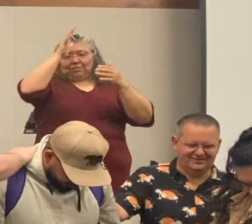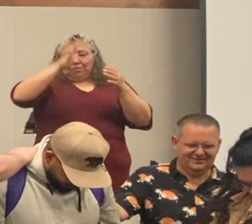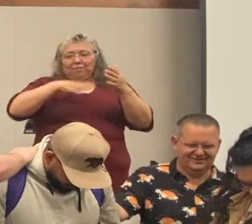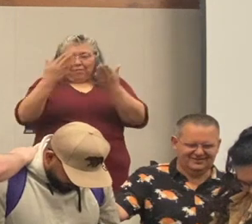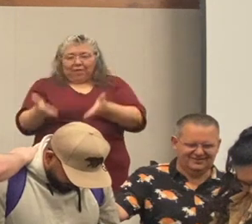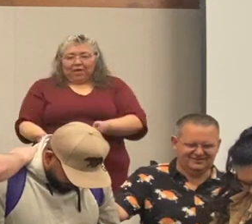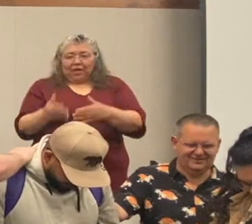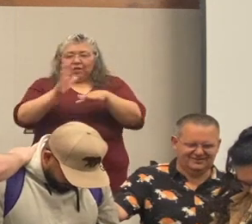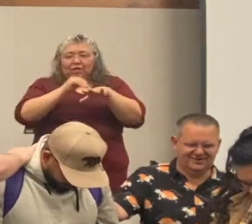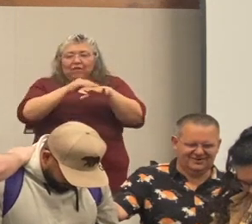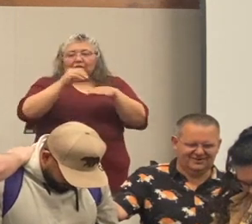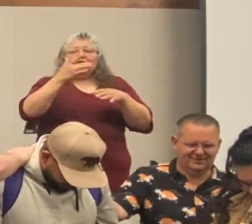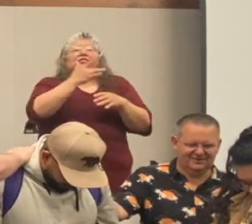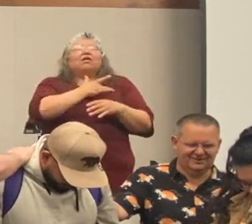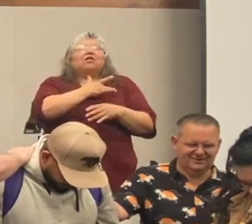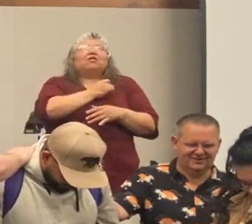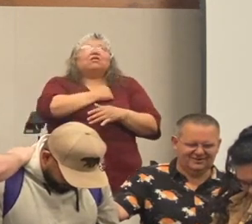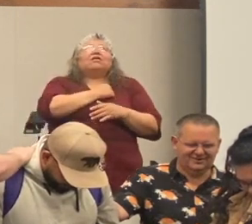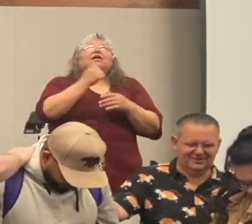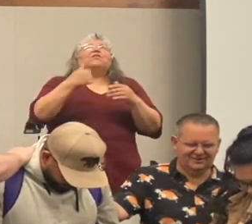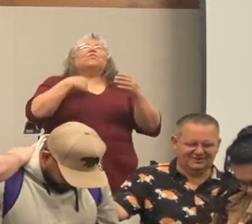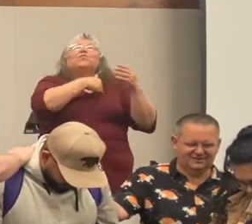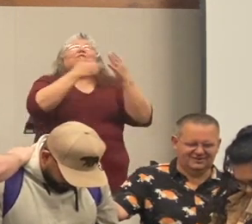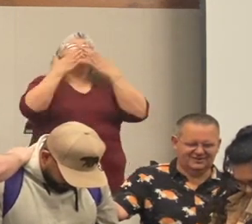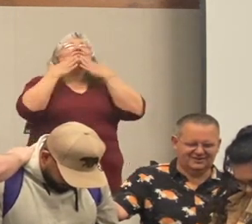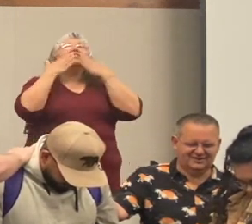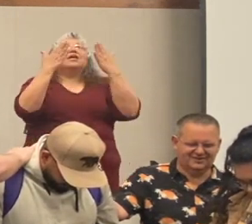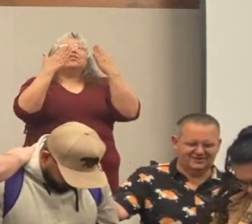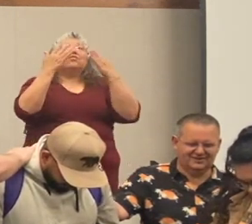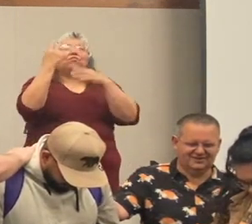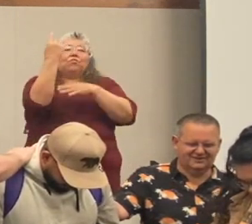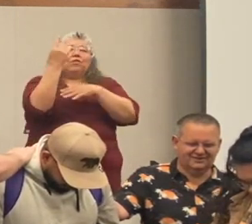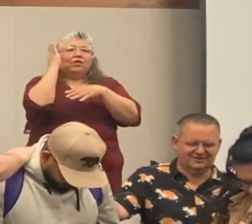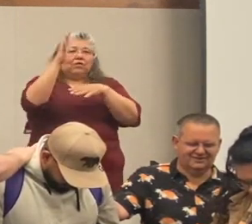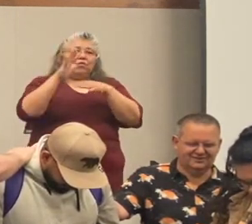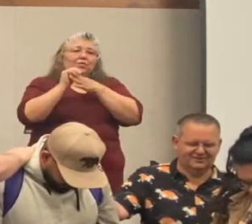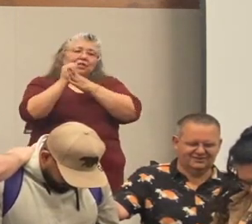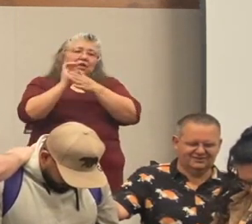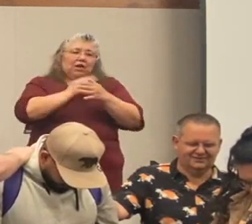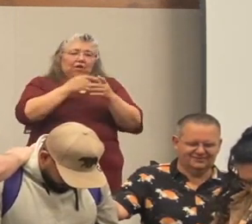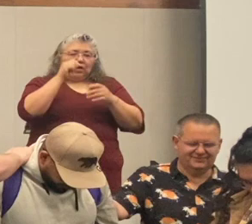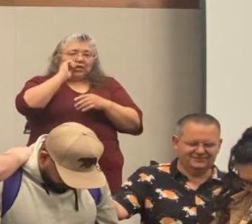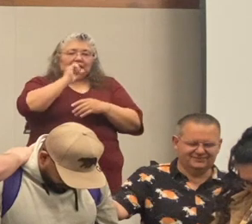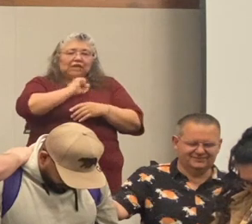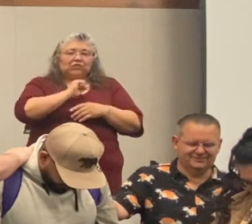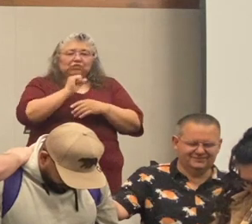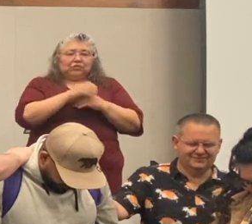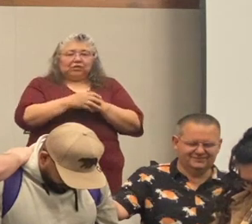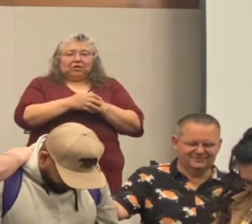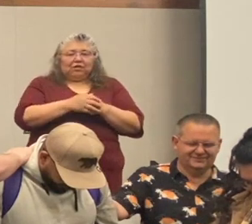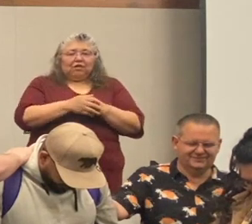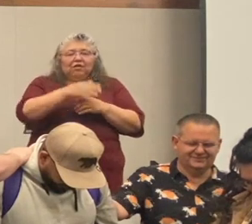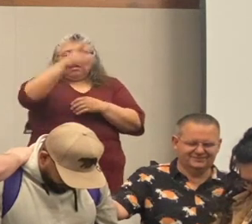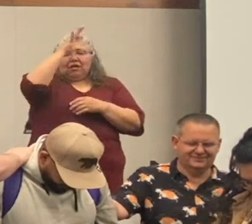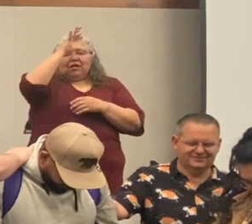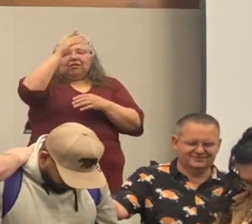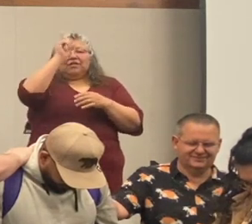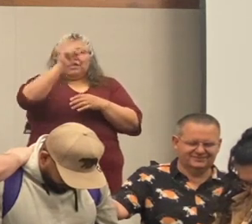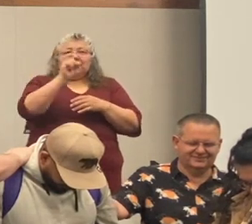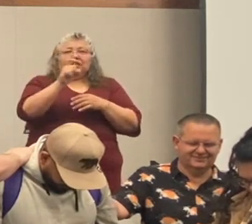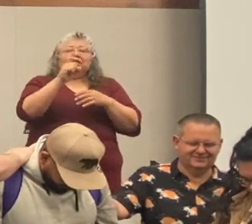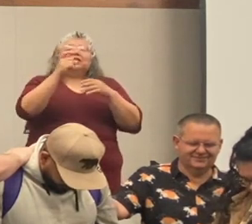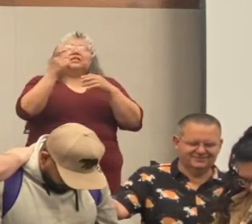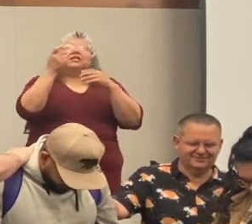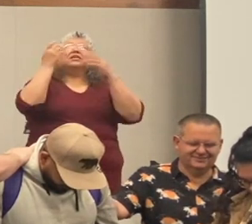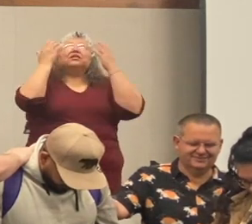calling on his heart, Lord. We thank you, Father, that he is the one who's going to be leading our teenagers, God. Father, they desperately need